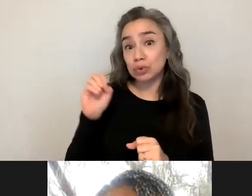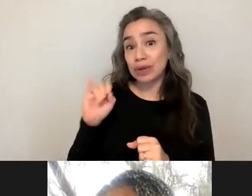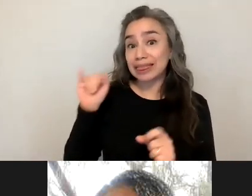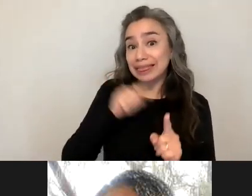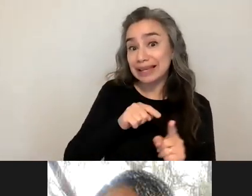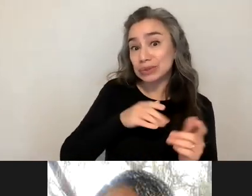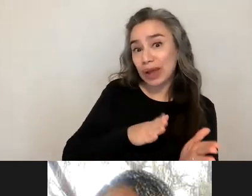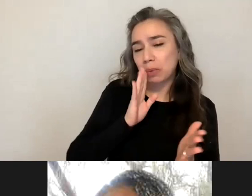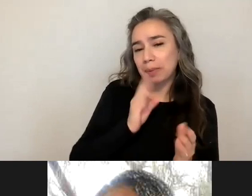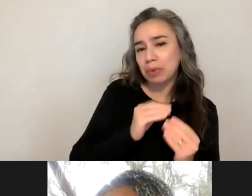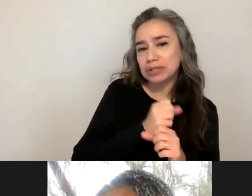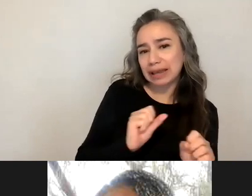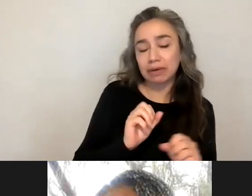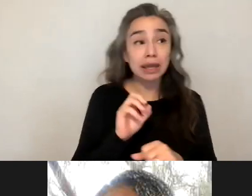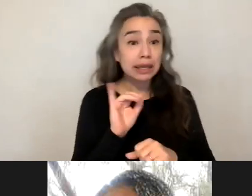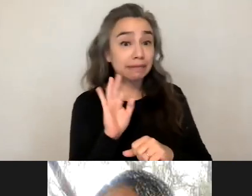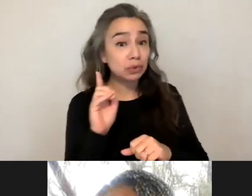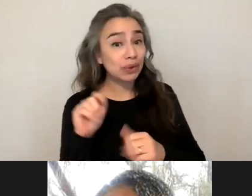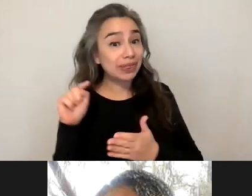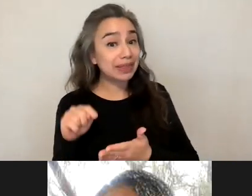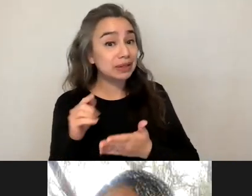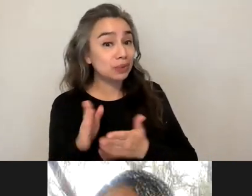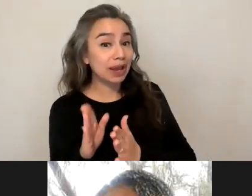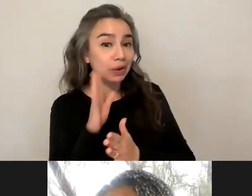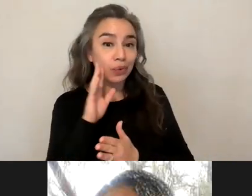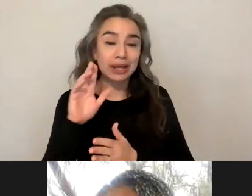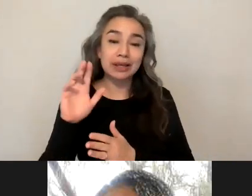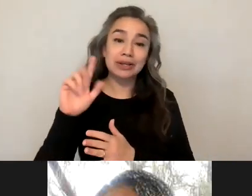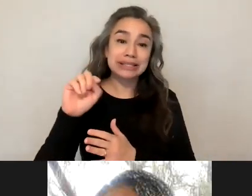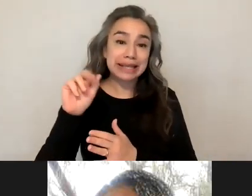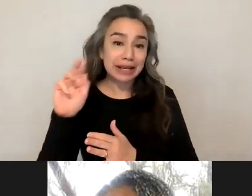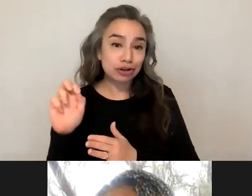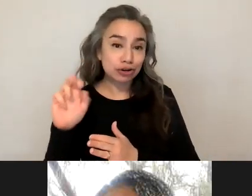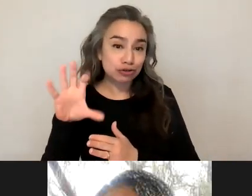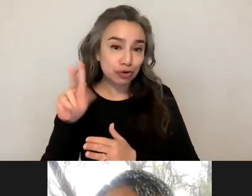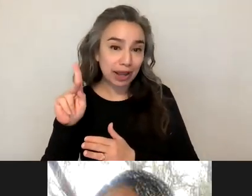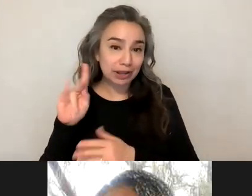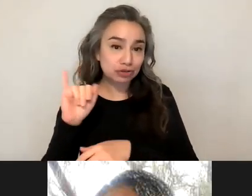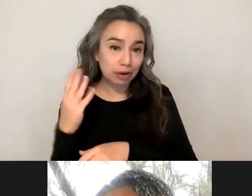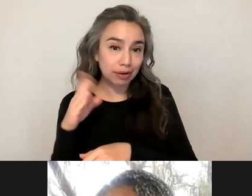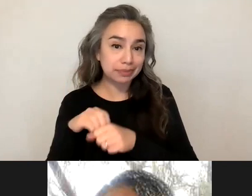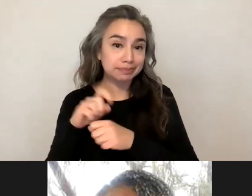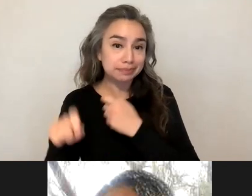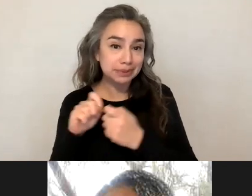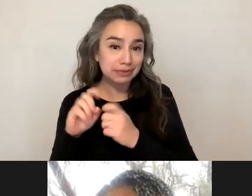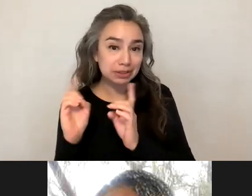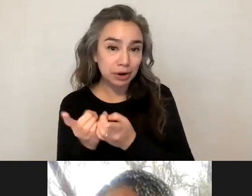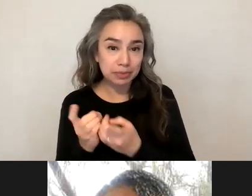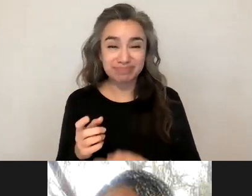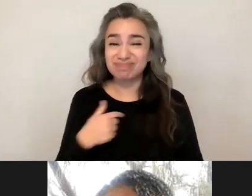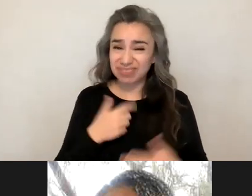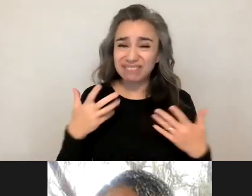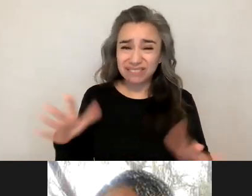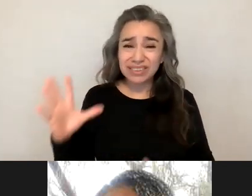do it like this, you'll be able to get a tenure track job in a particular department. And I lived through that